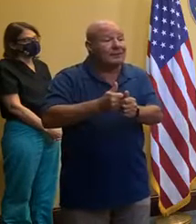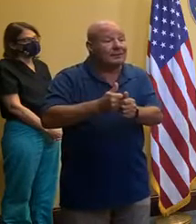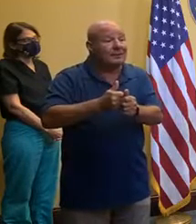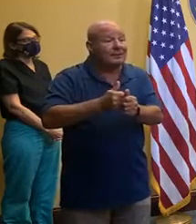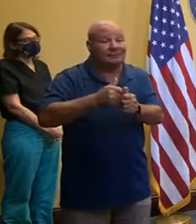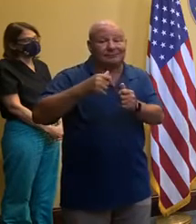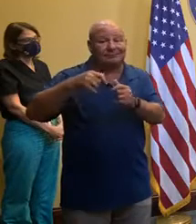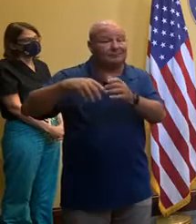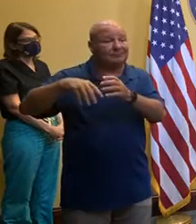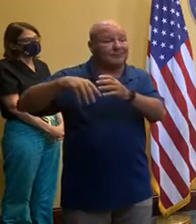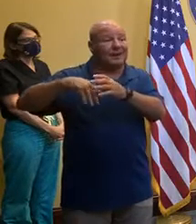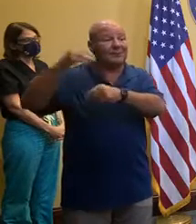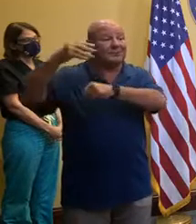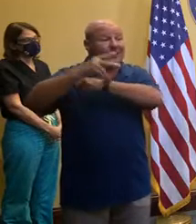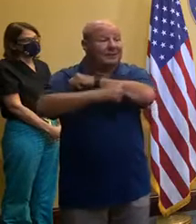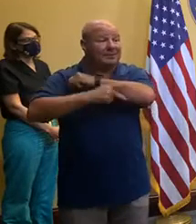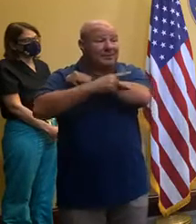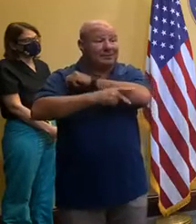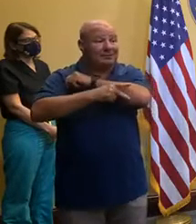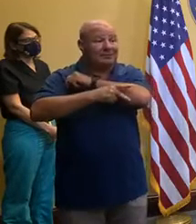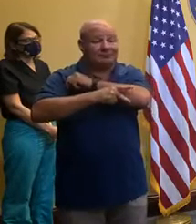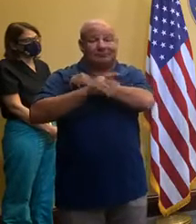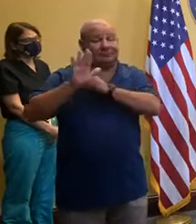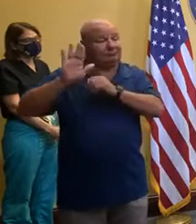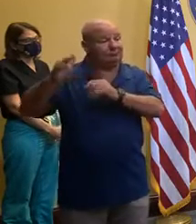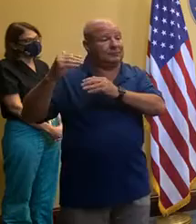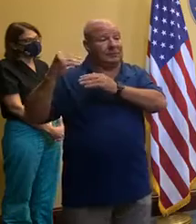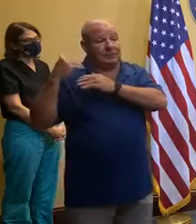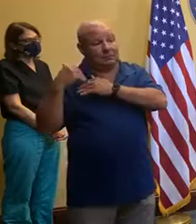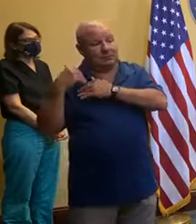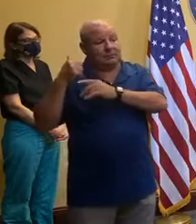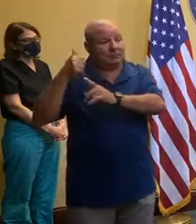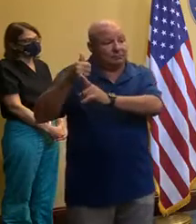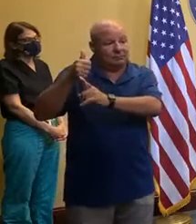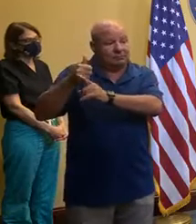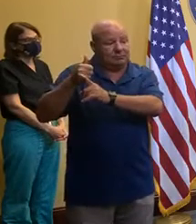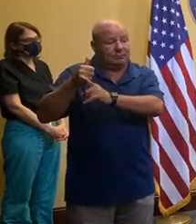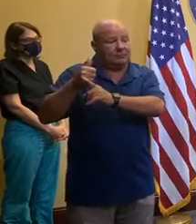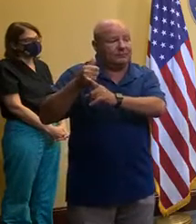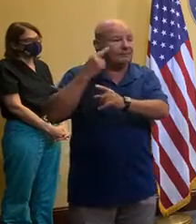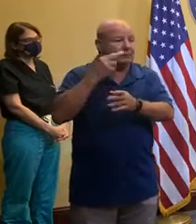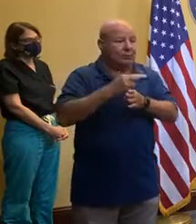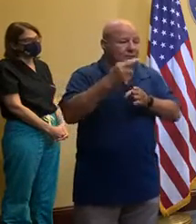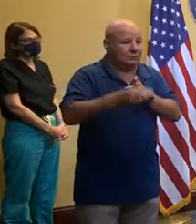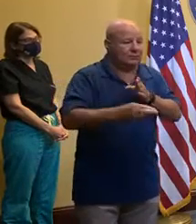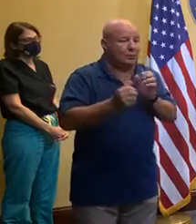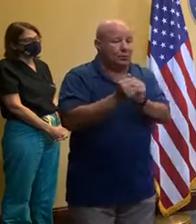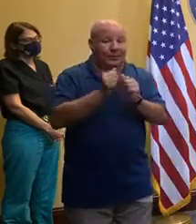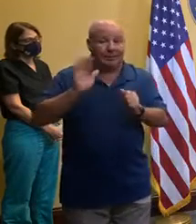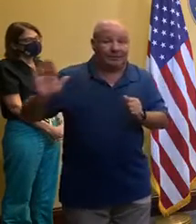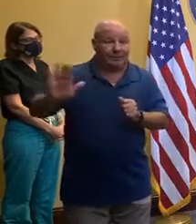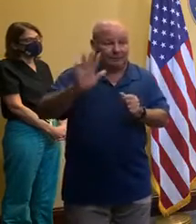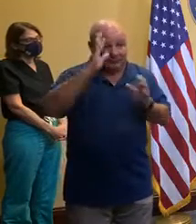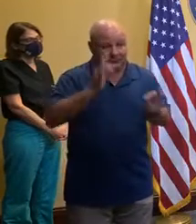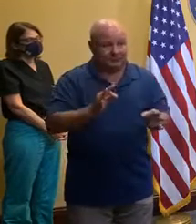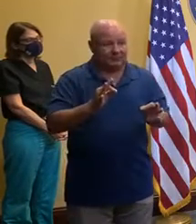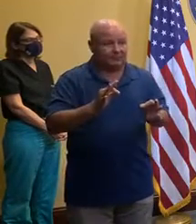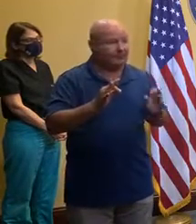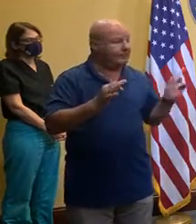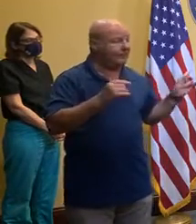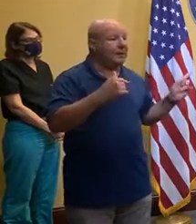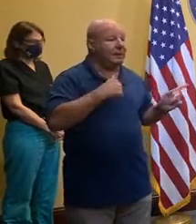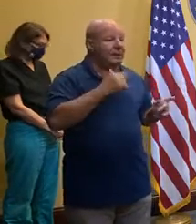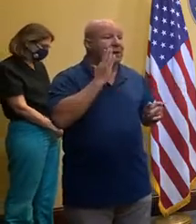go outside the parish, well, then they will be accountable and responsible for the outcomes that come with the decision that was made. I will